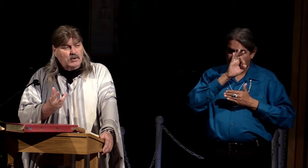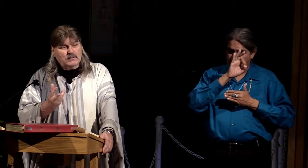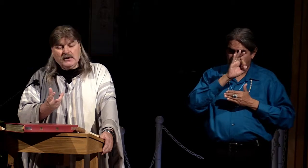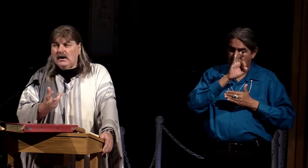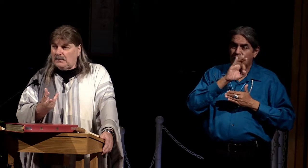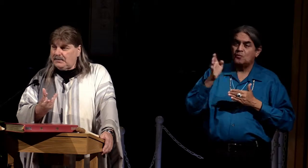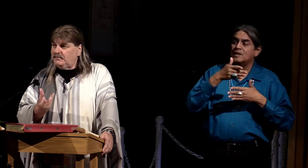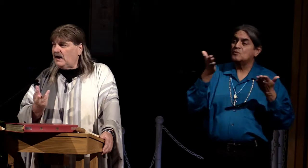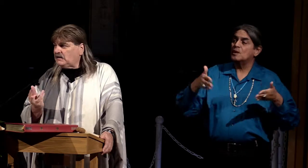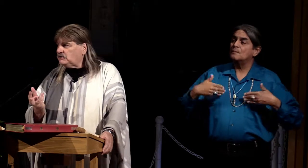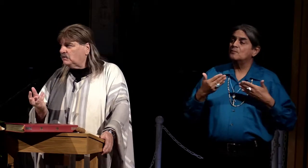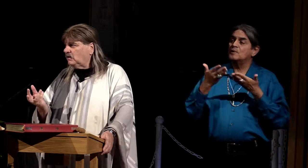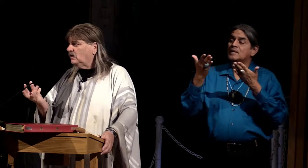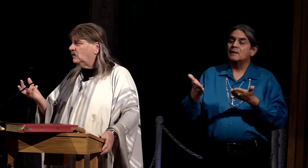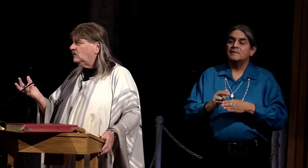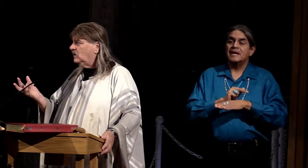We will bring up